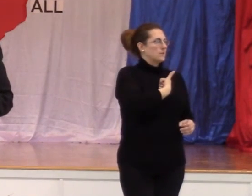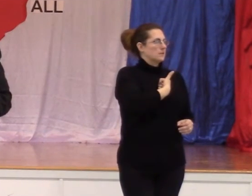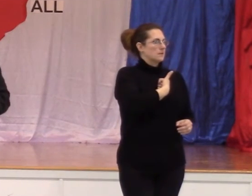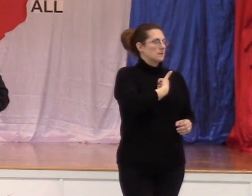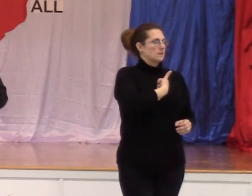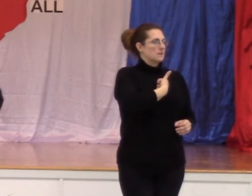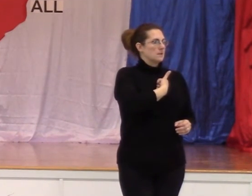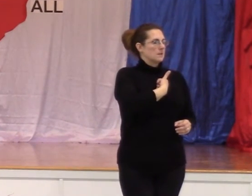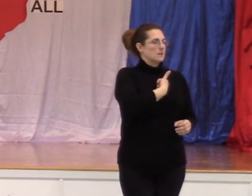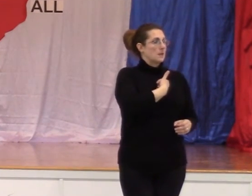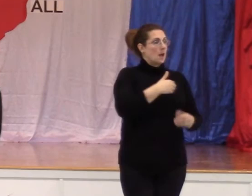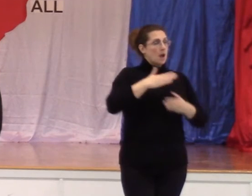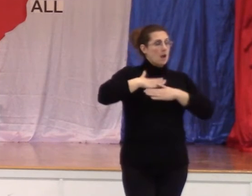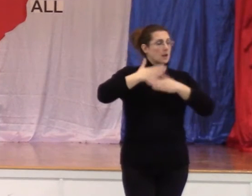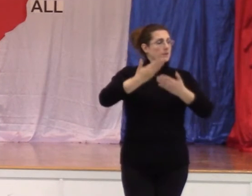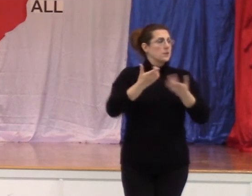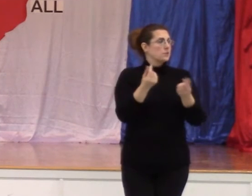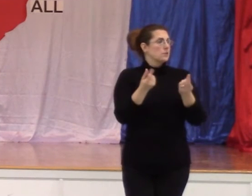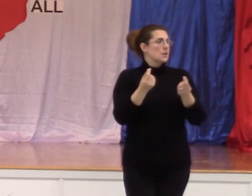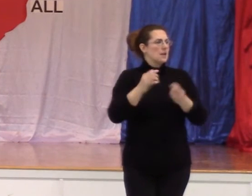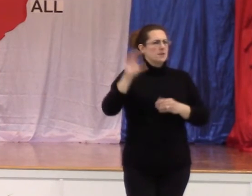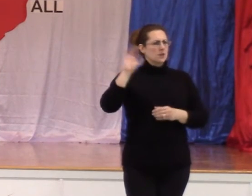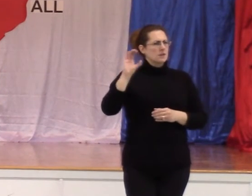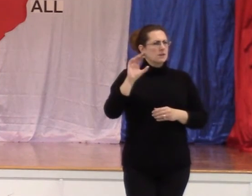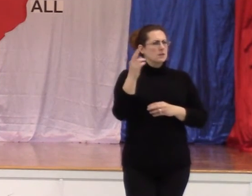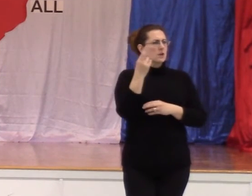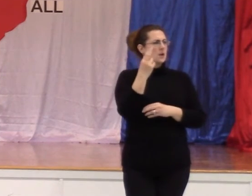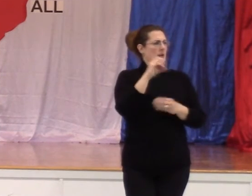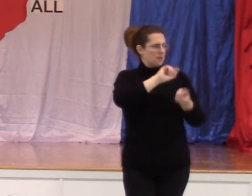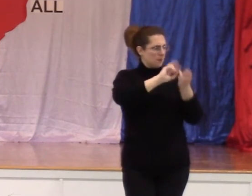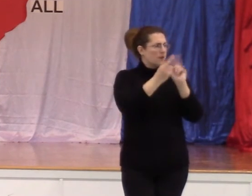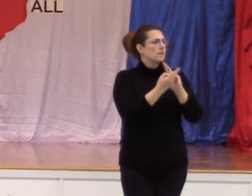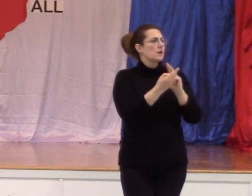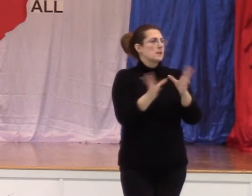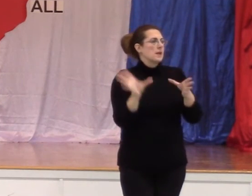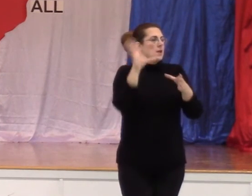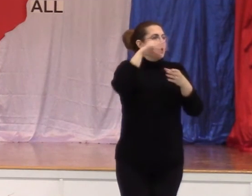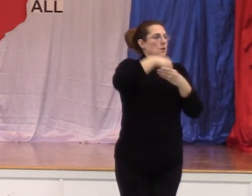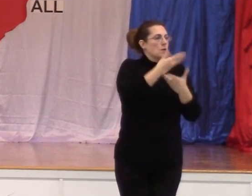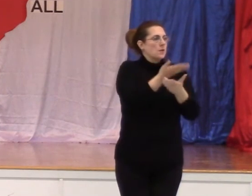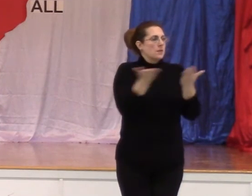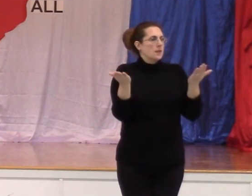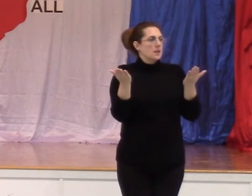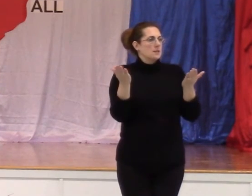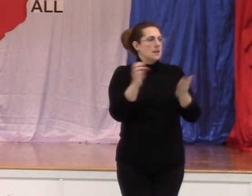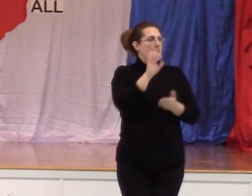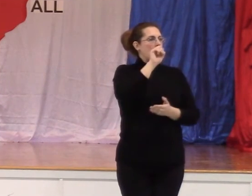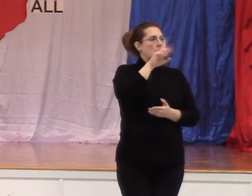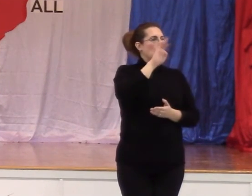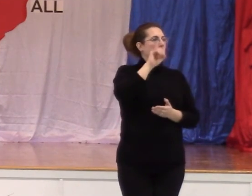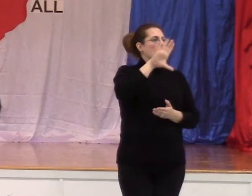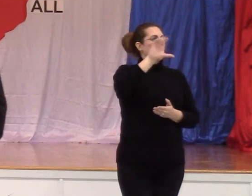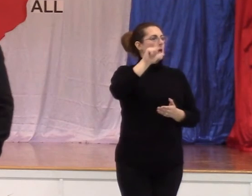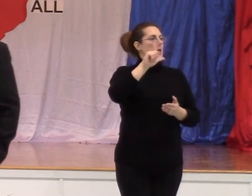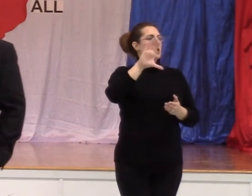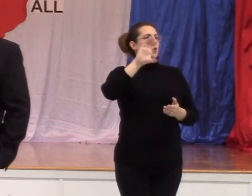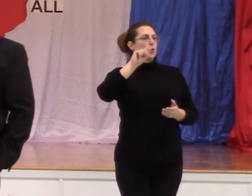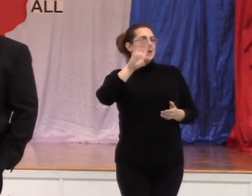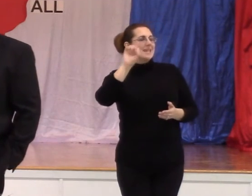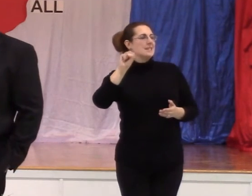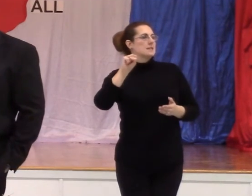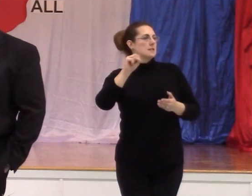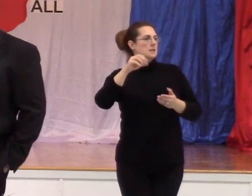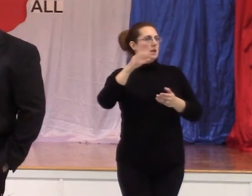Our confessions do this. They're conservative in their reforms. They include things like the ecumenical creeds centuries before.